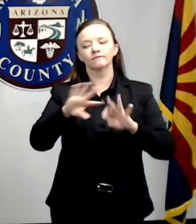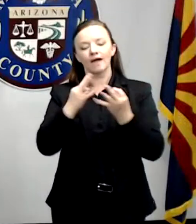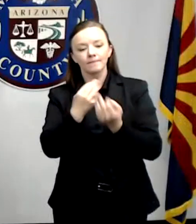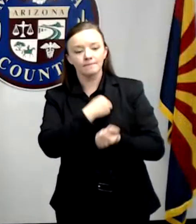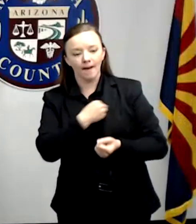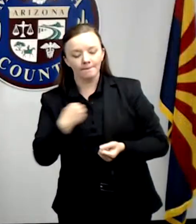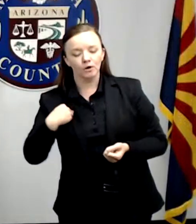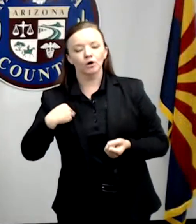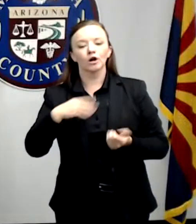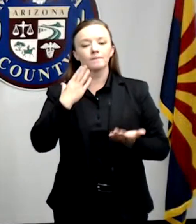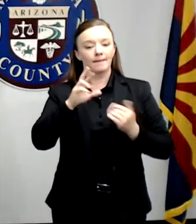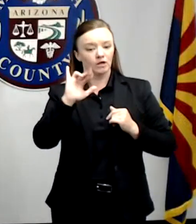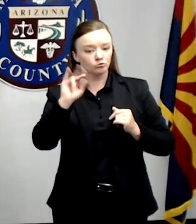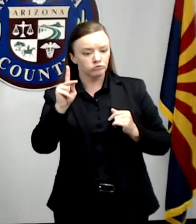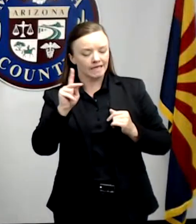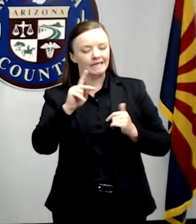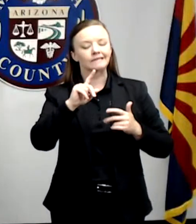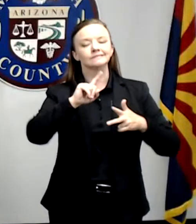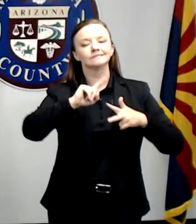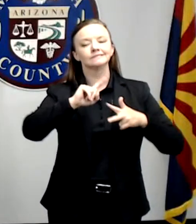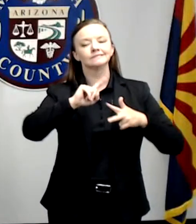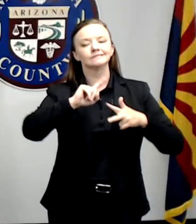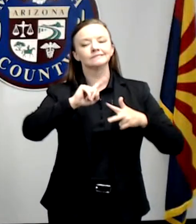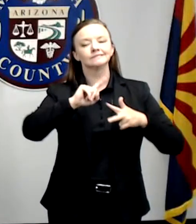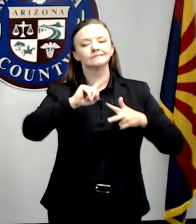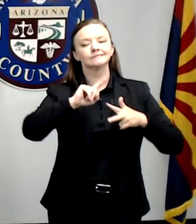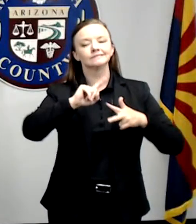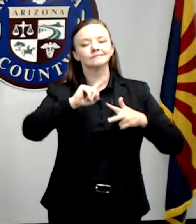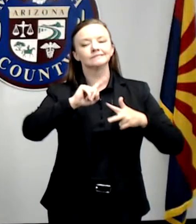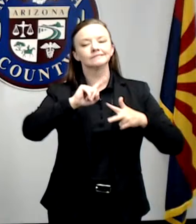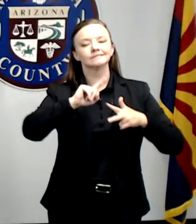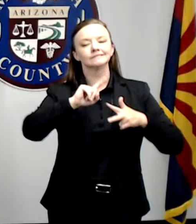most at risk. And then also after that,